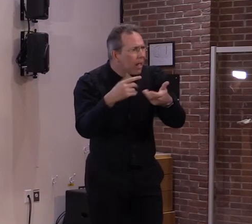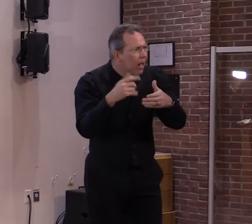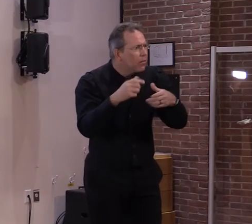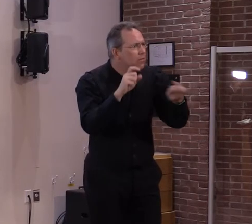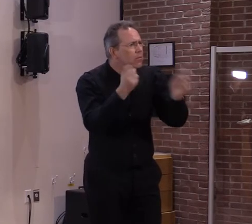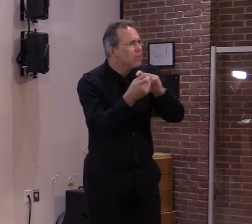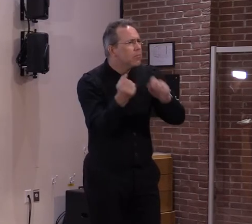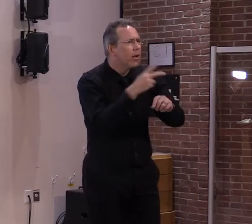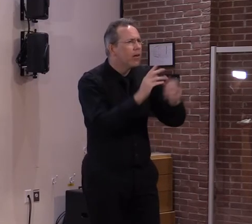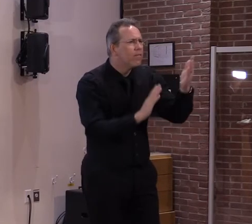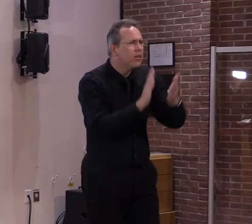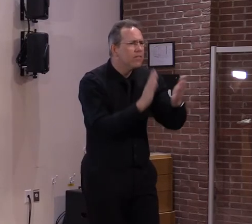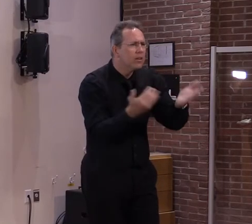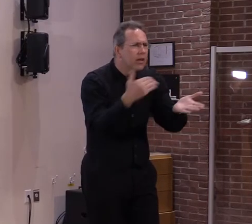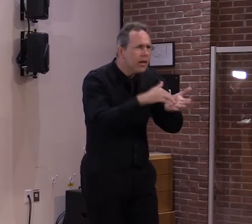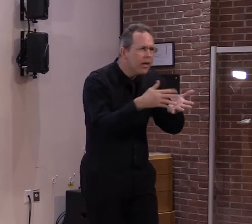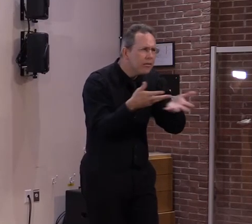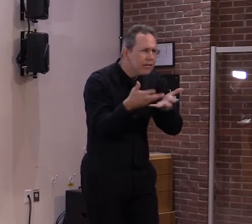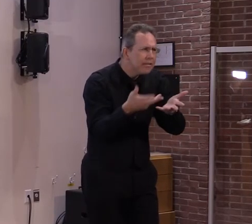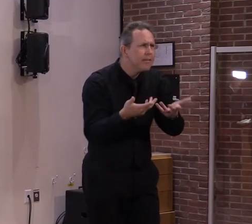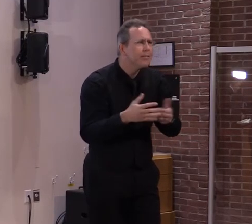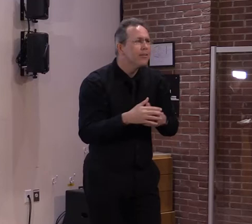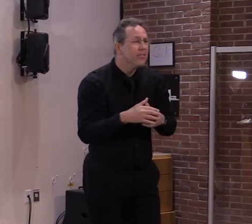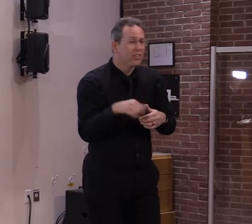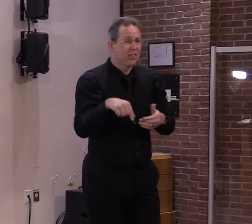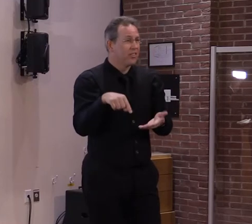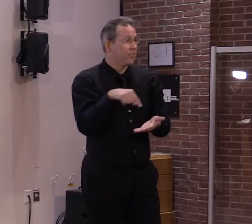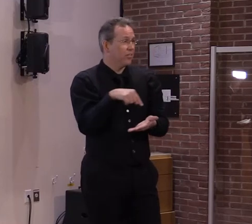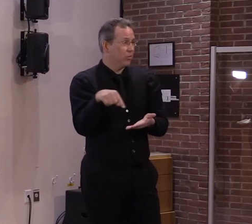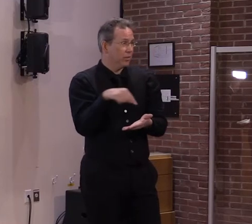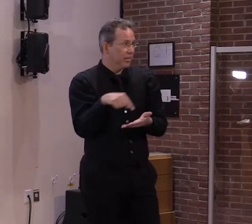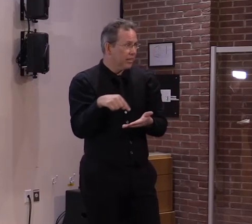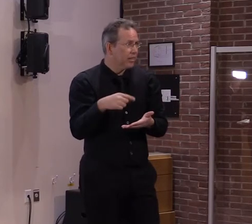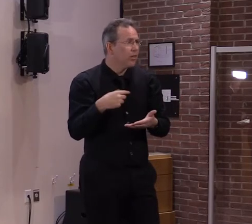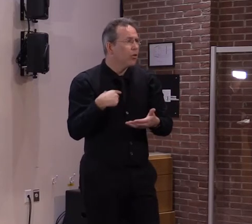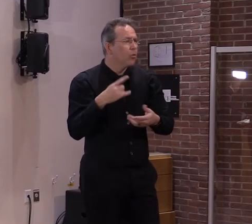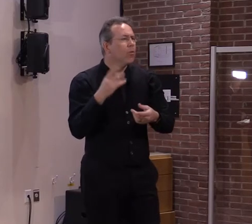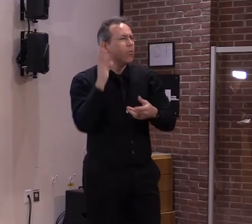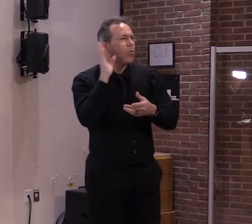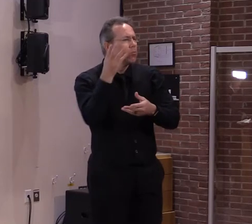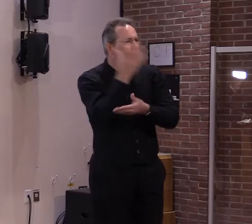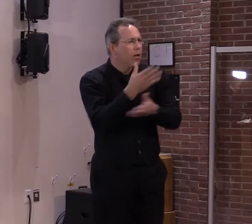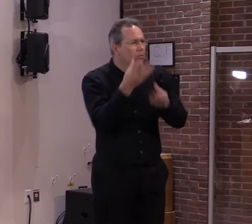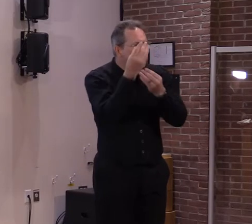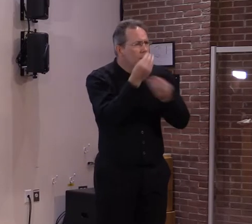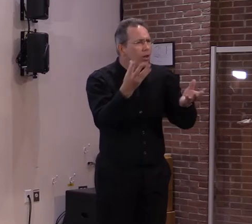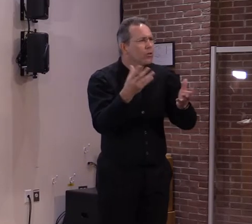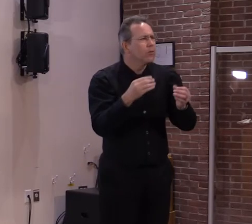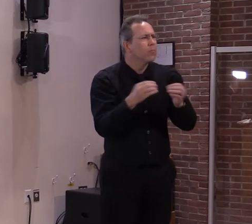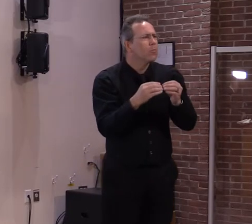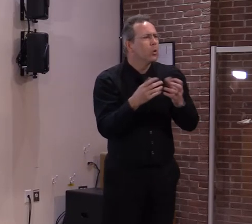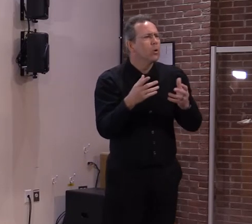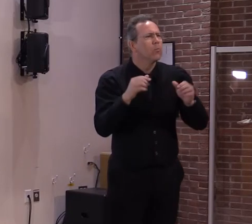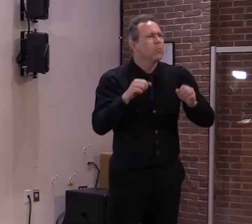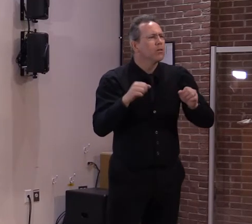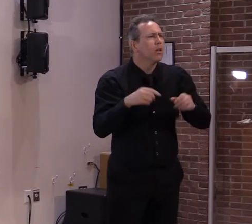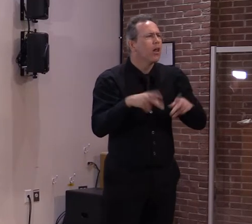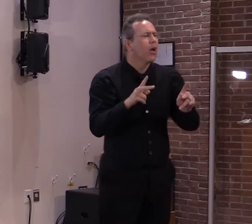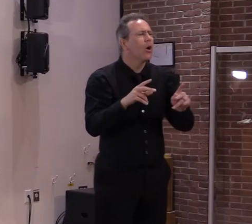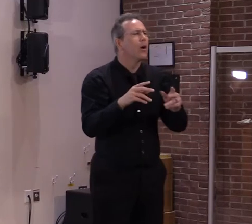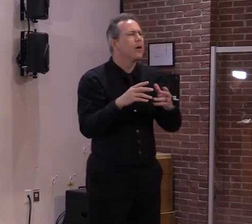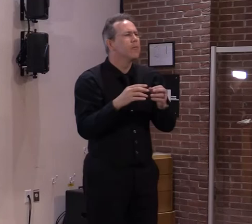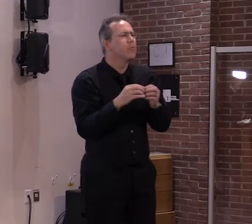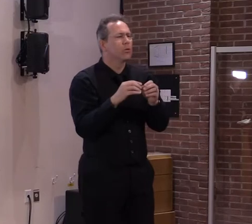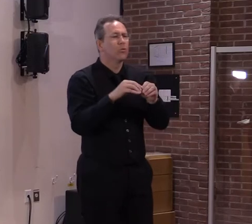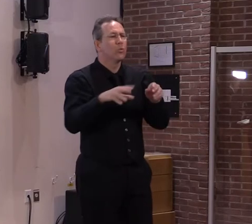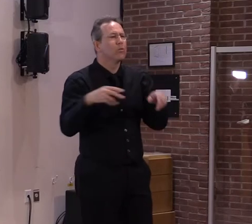guide comes out this week, we'll have allowed for the closer distancing at the CDC standard of 3 feet. So